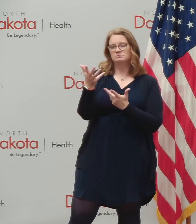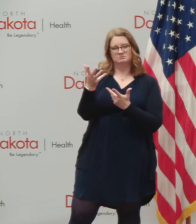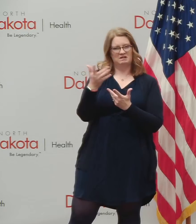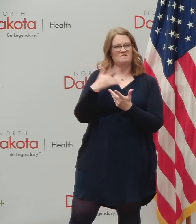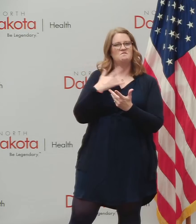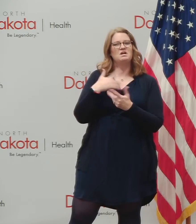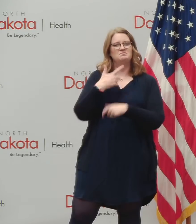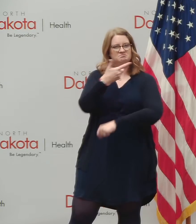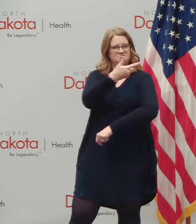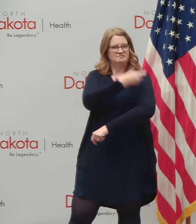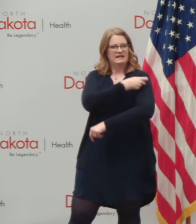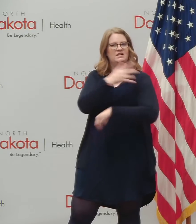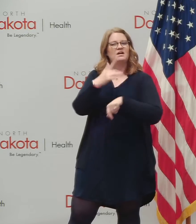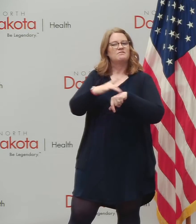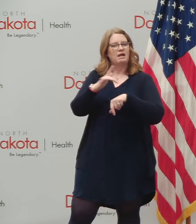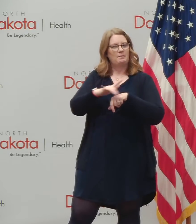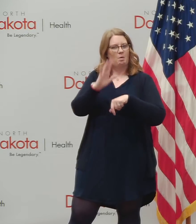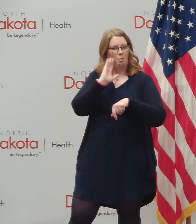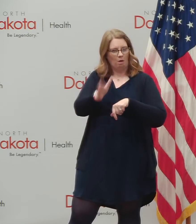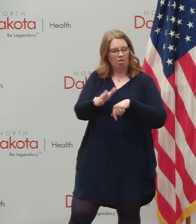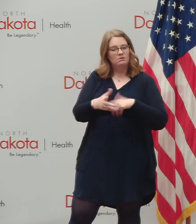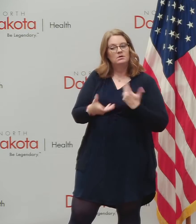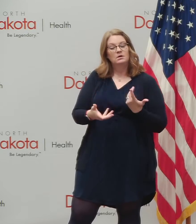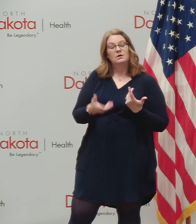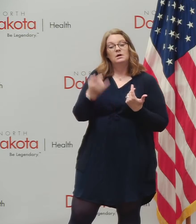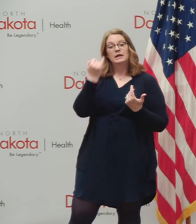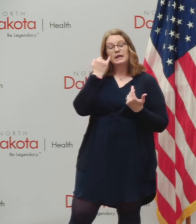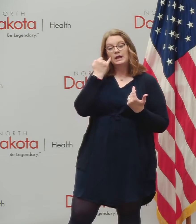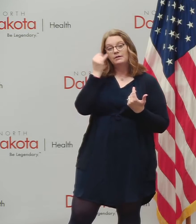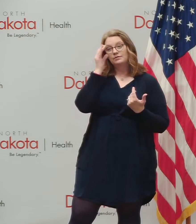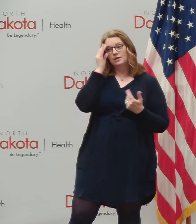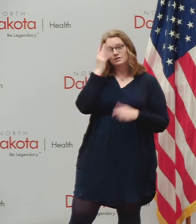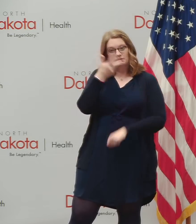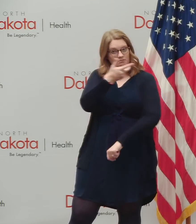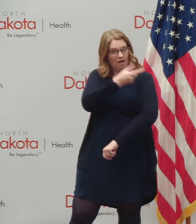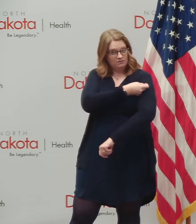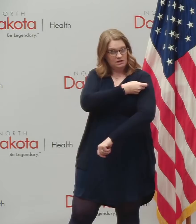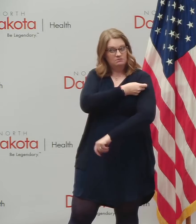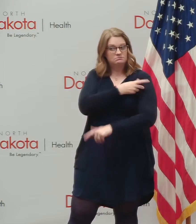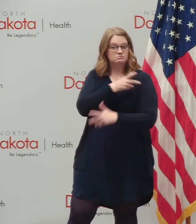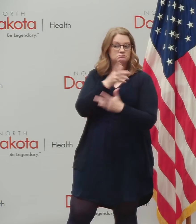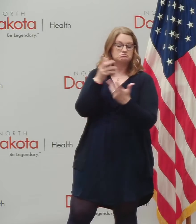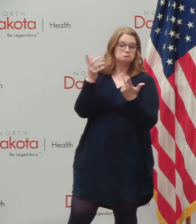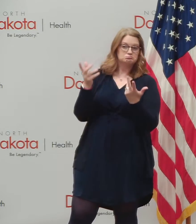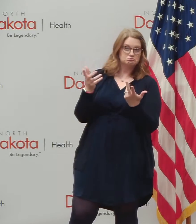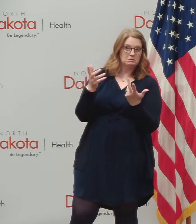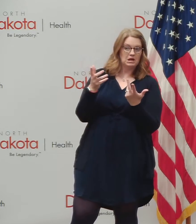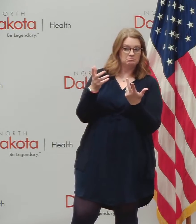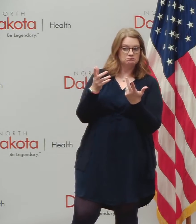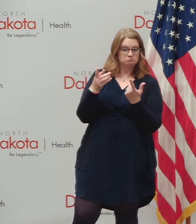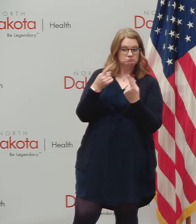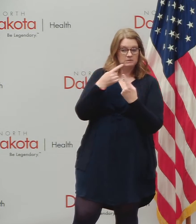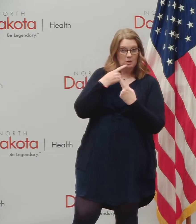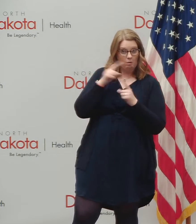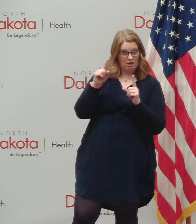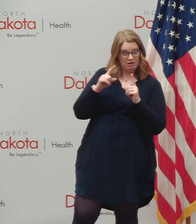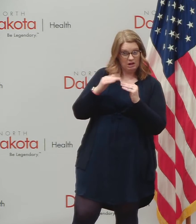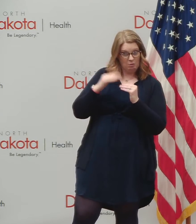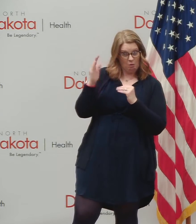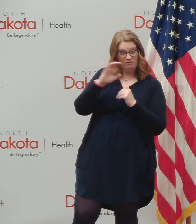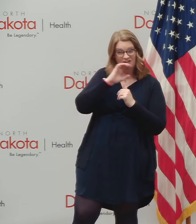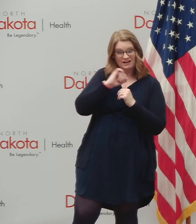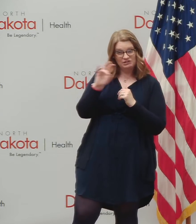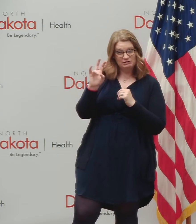going to be available. And again, if those vaccines in particular can work well in people over age 70,